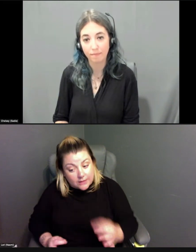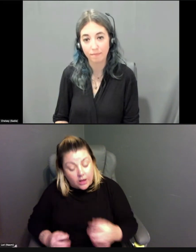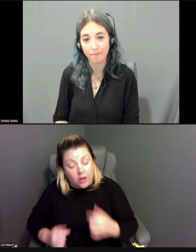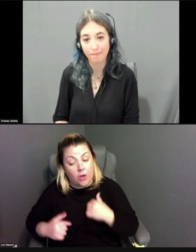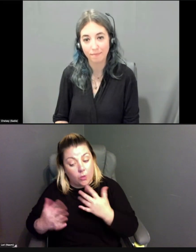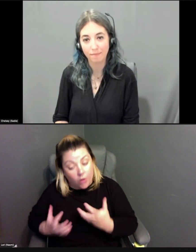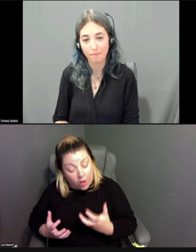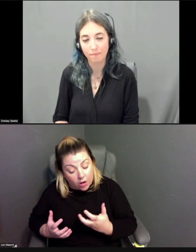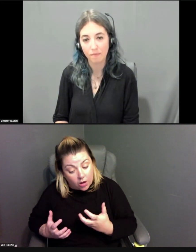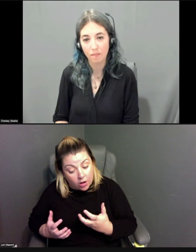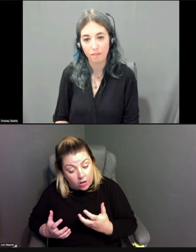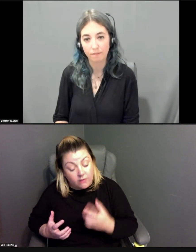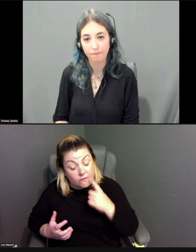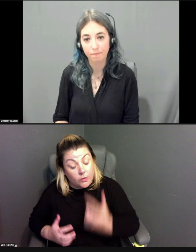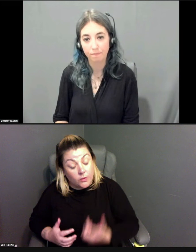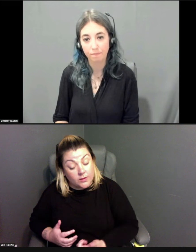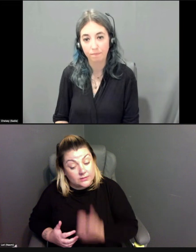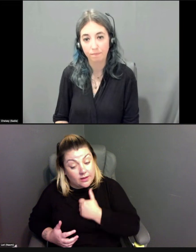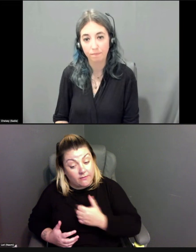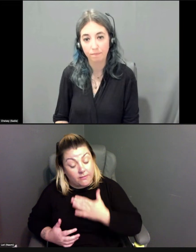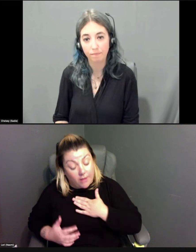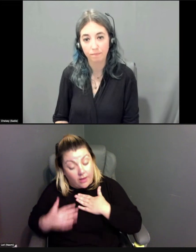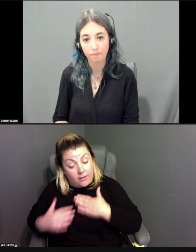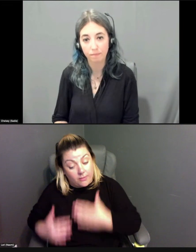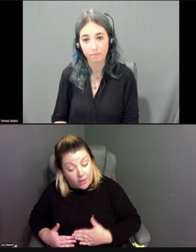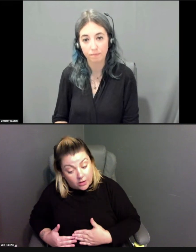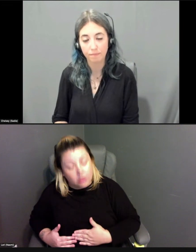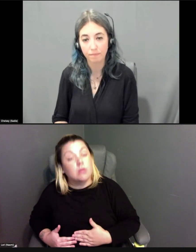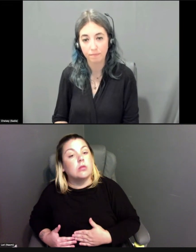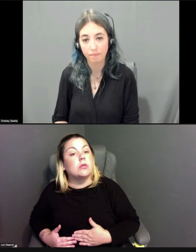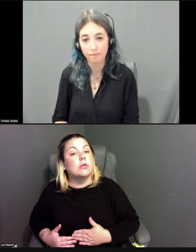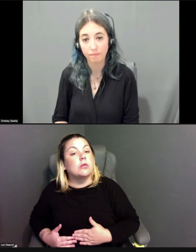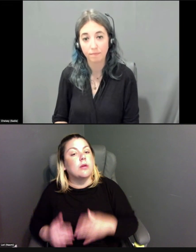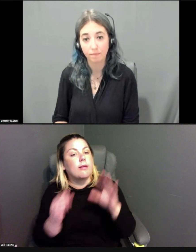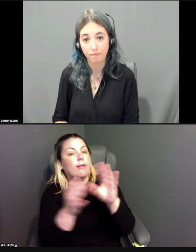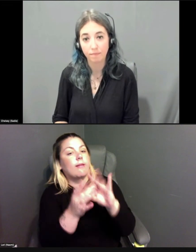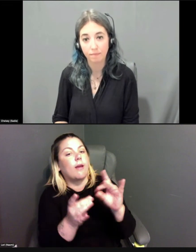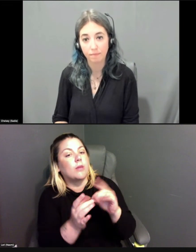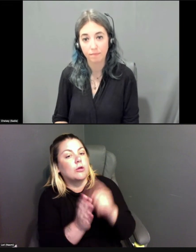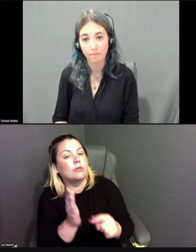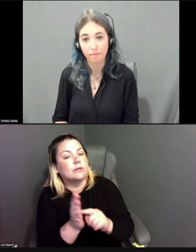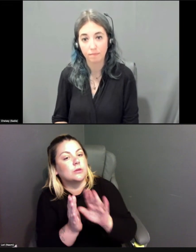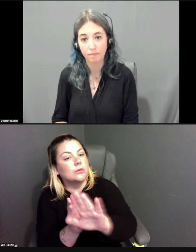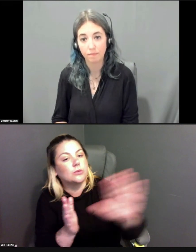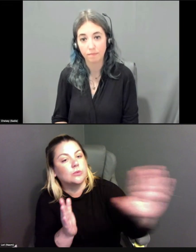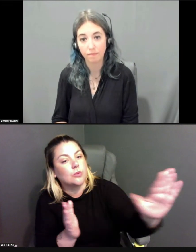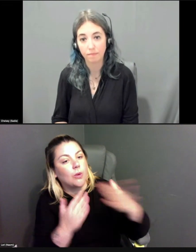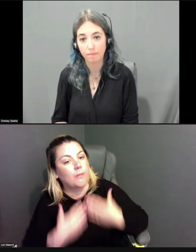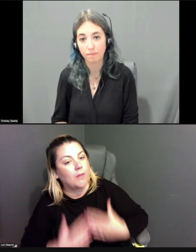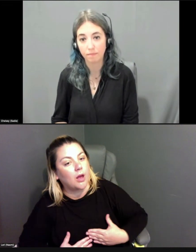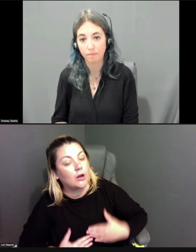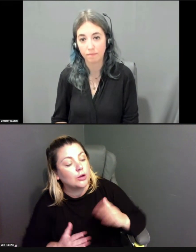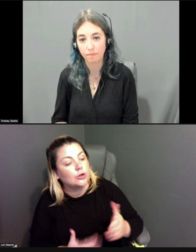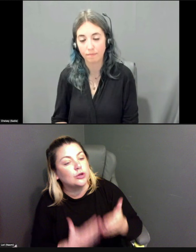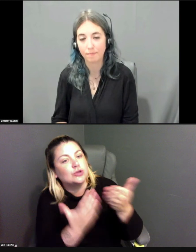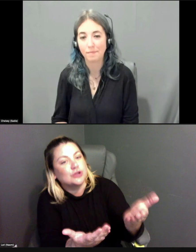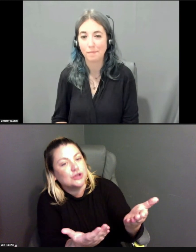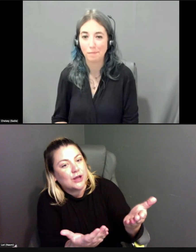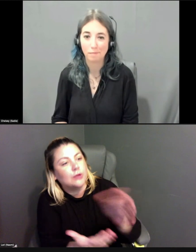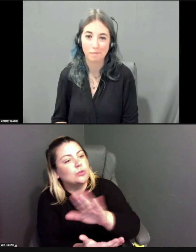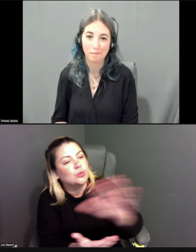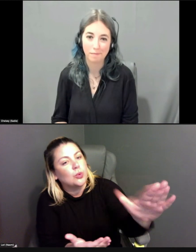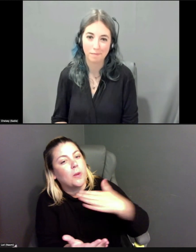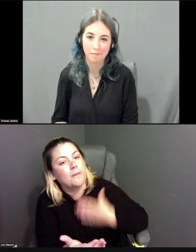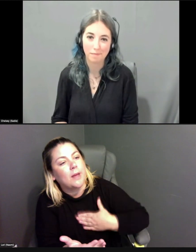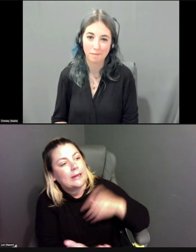want for your body and commenting on other people's bodies and like making suggestions to them